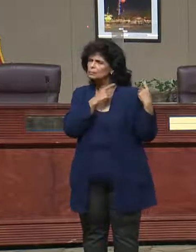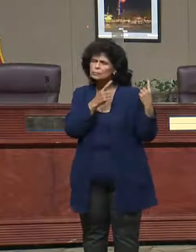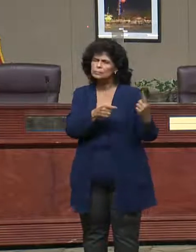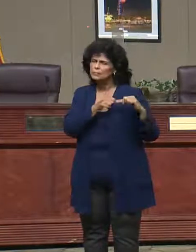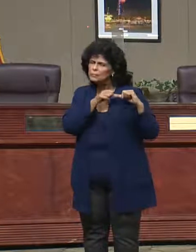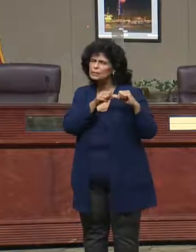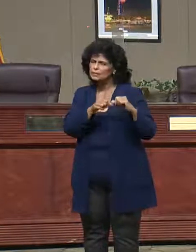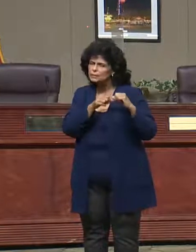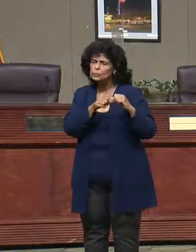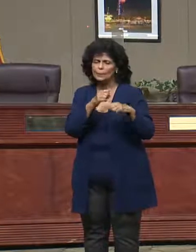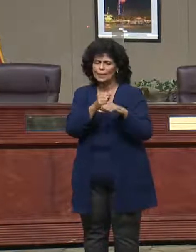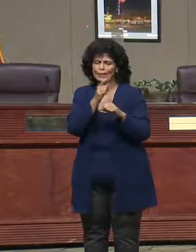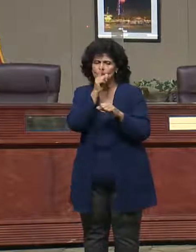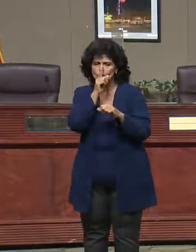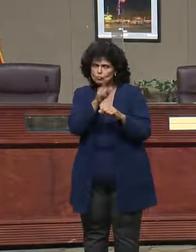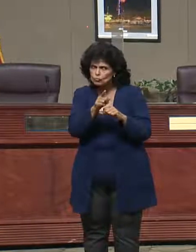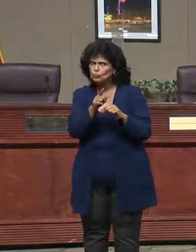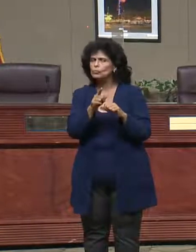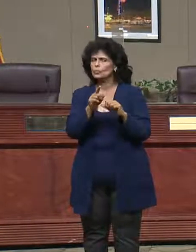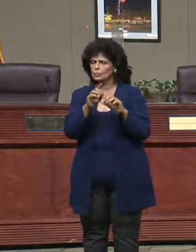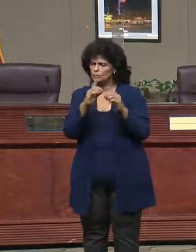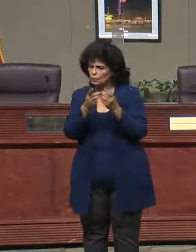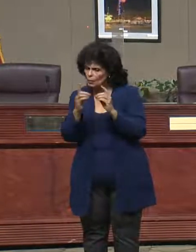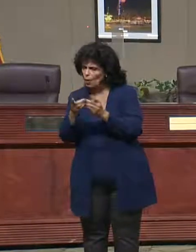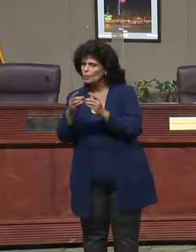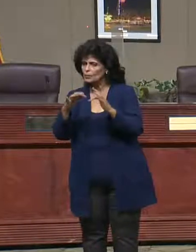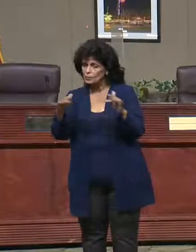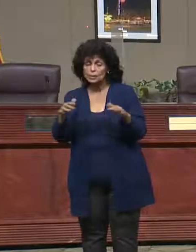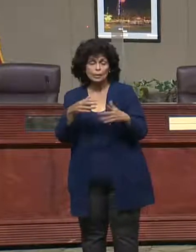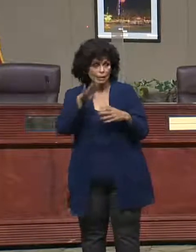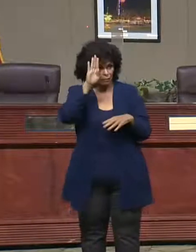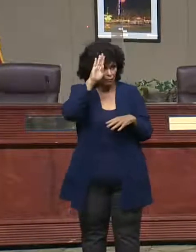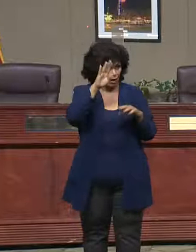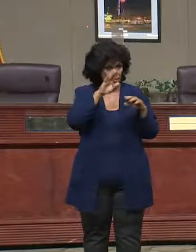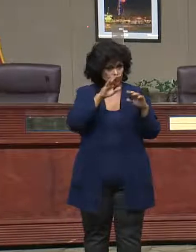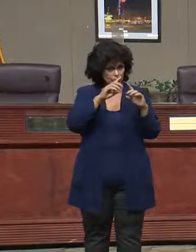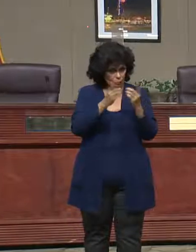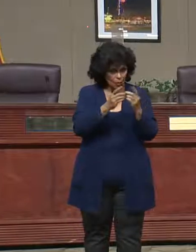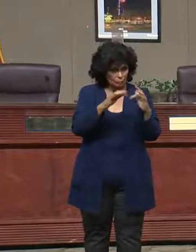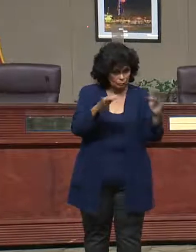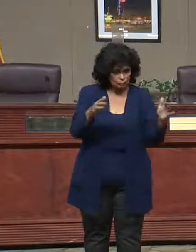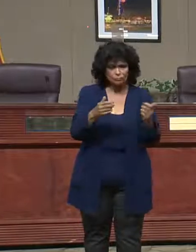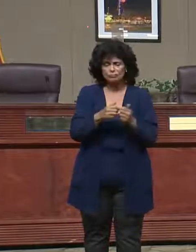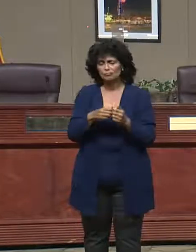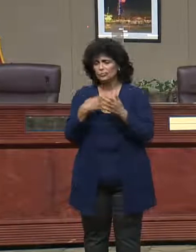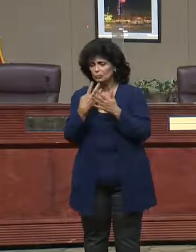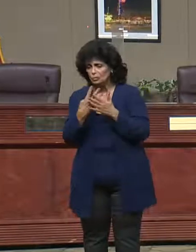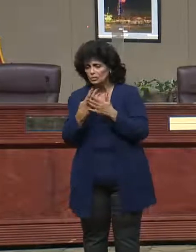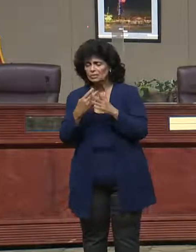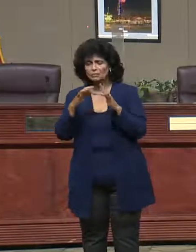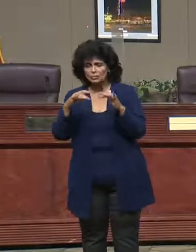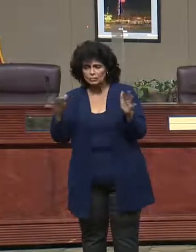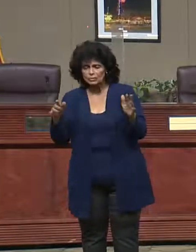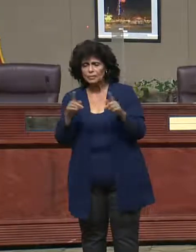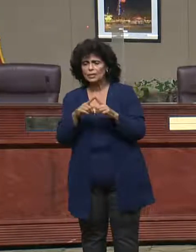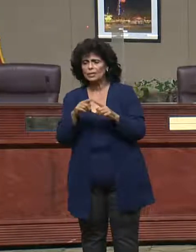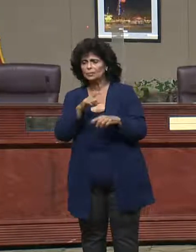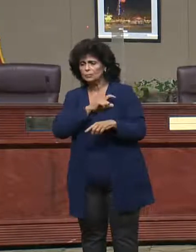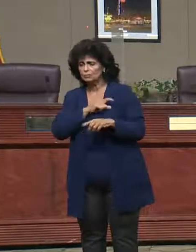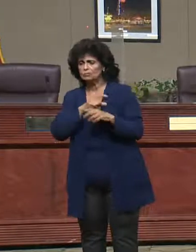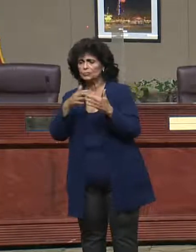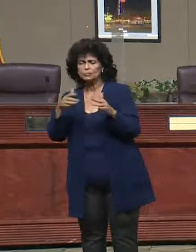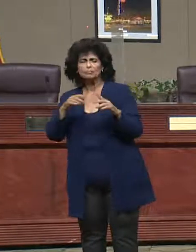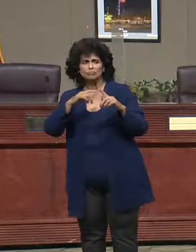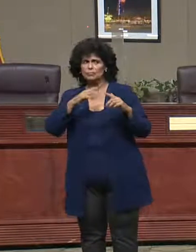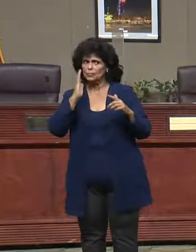diversifying the department, the fire department, and the other departments from corrections to others, we're going to get after it.